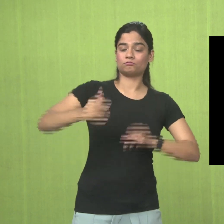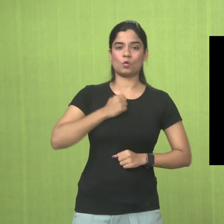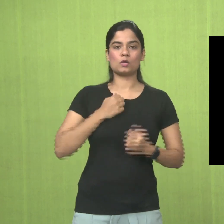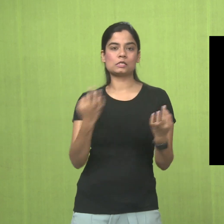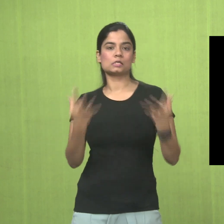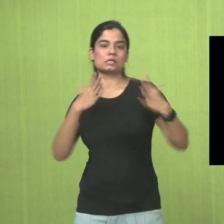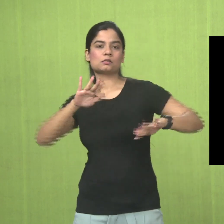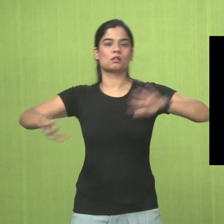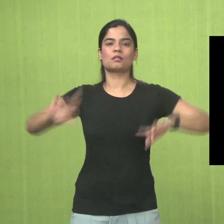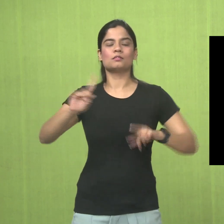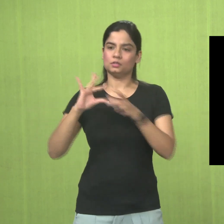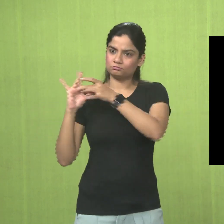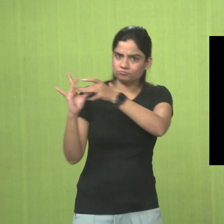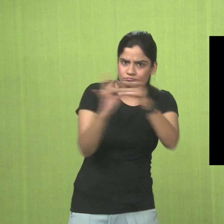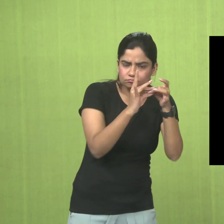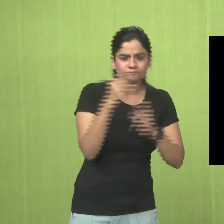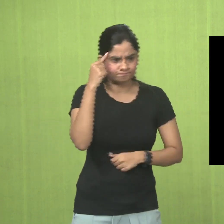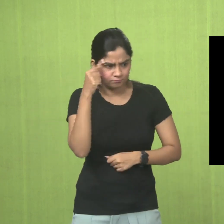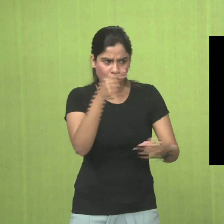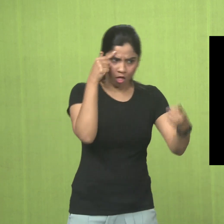showing attitude in a negative way.